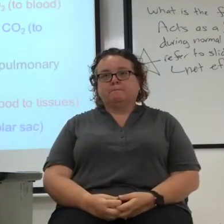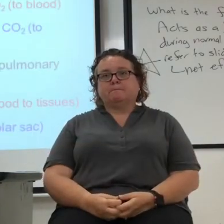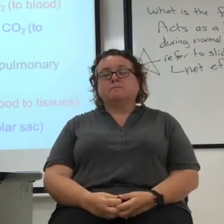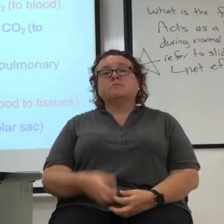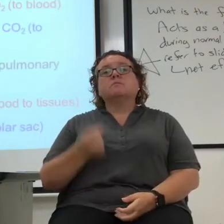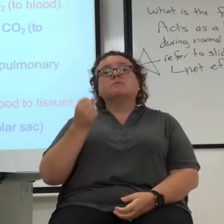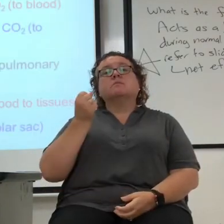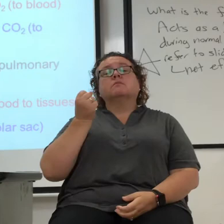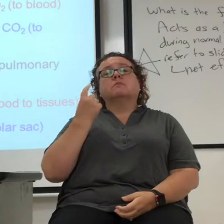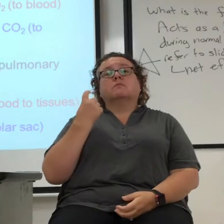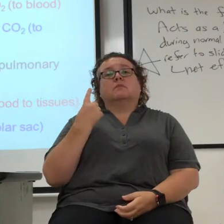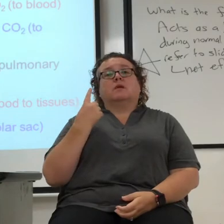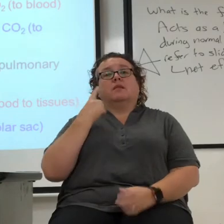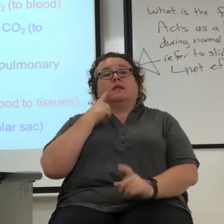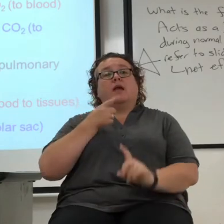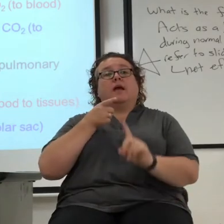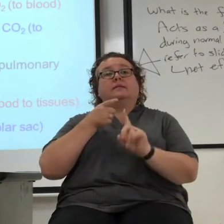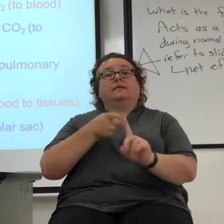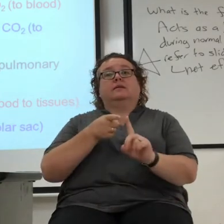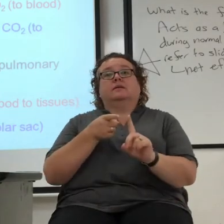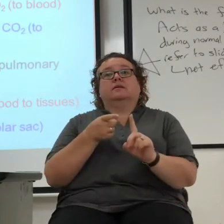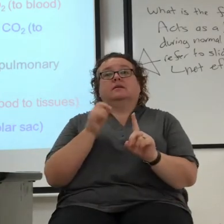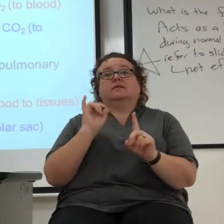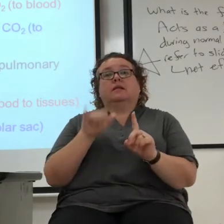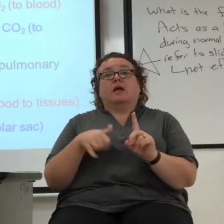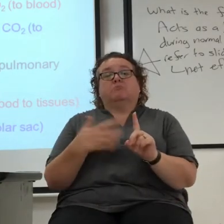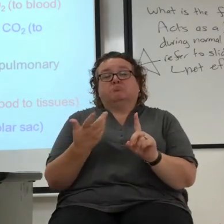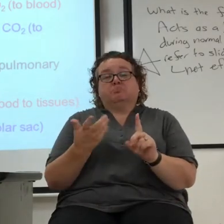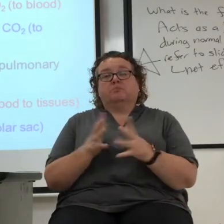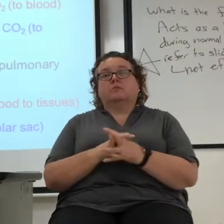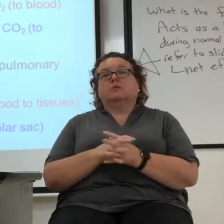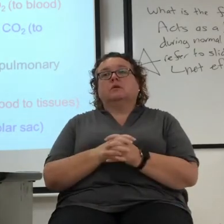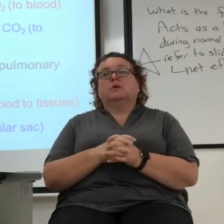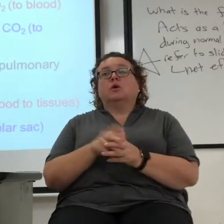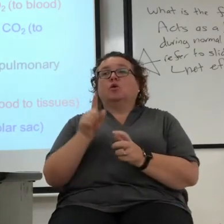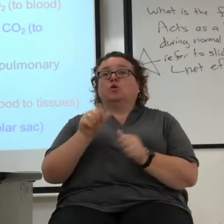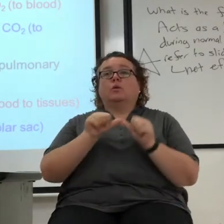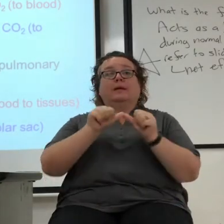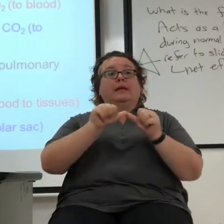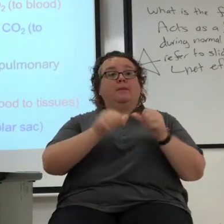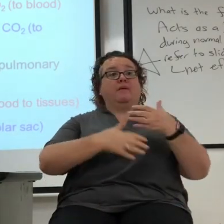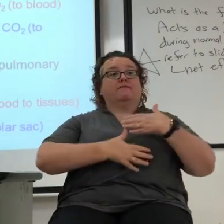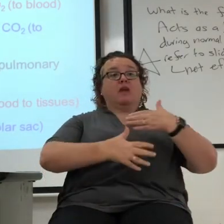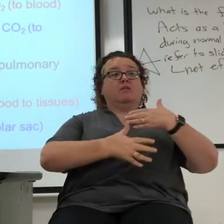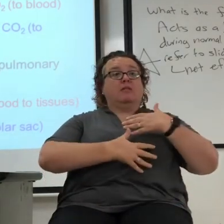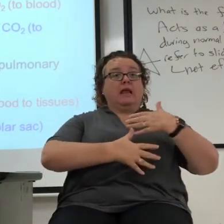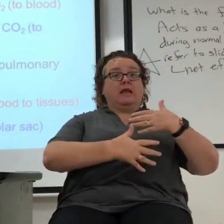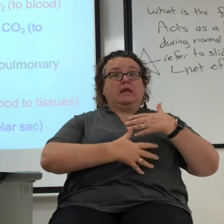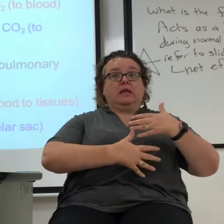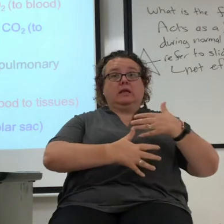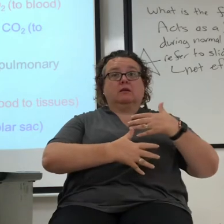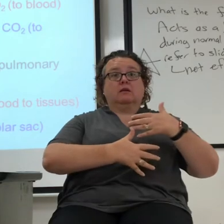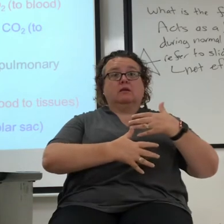the idea here is that, well, you keep ventilating to keep